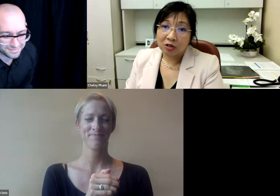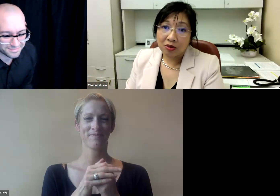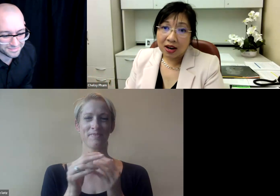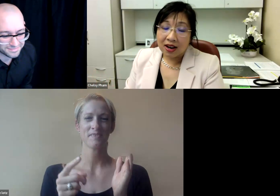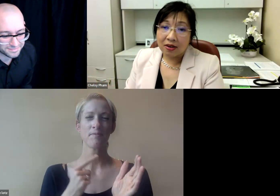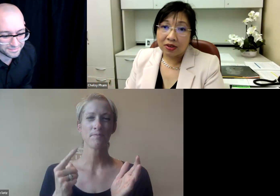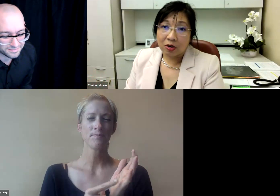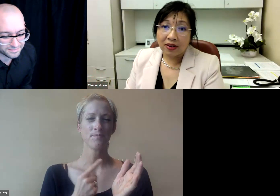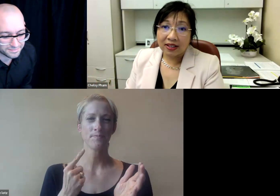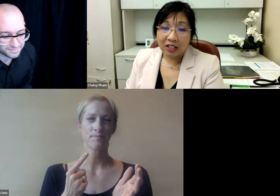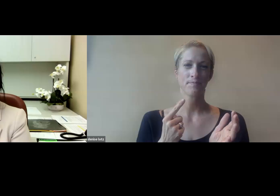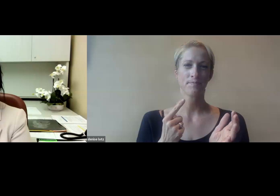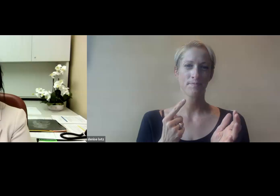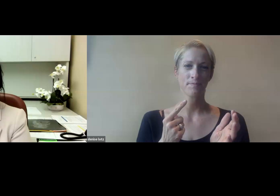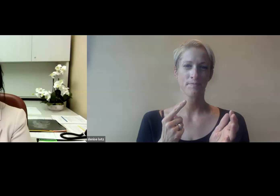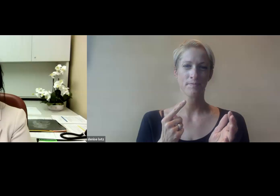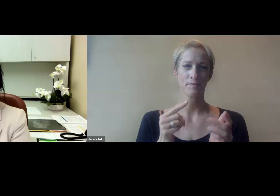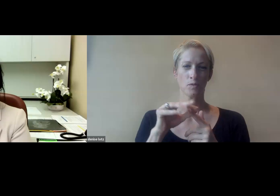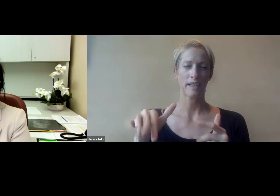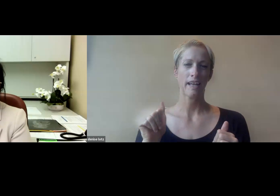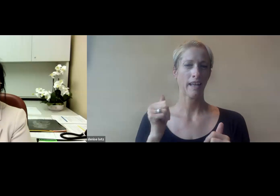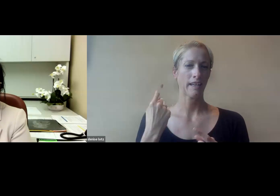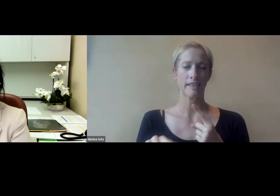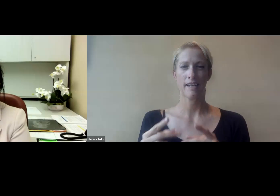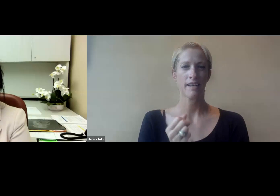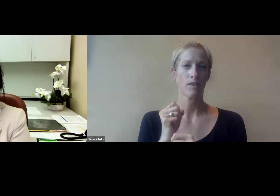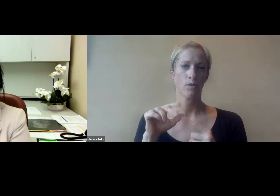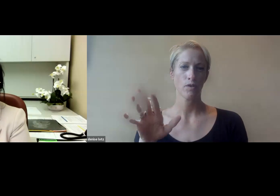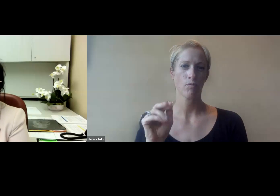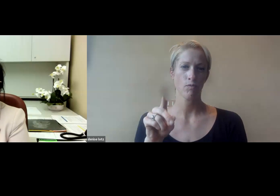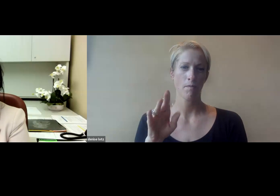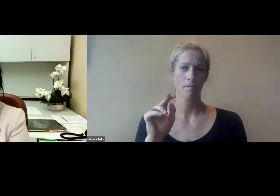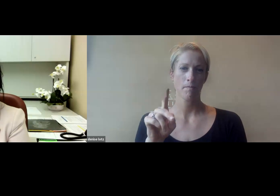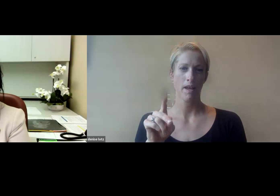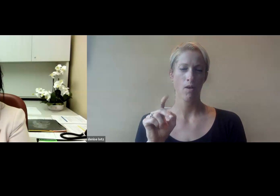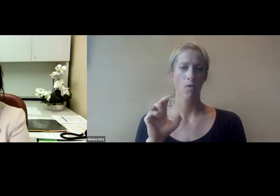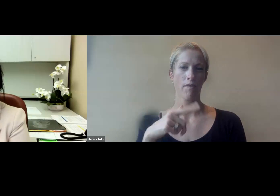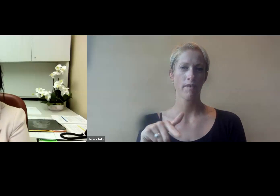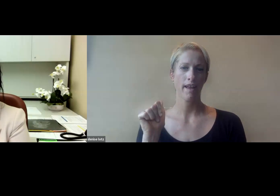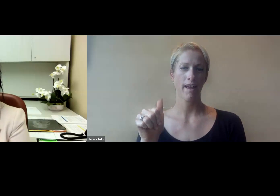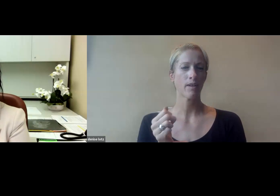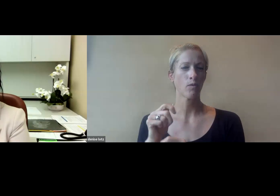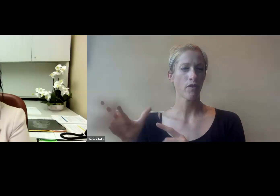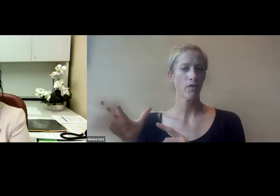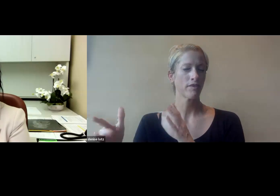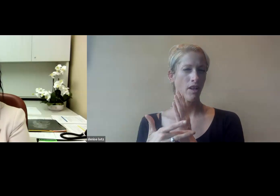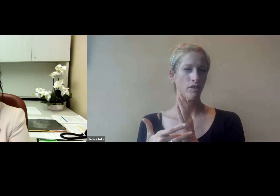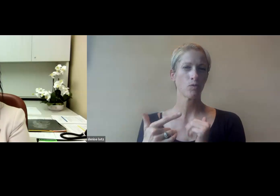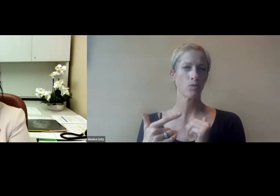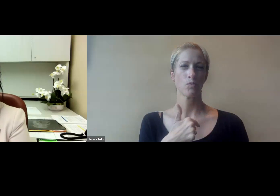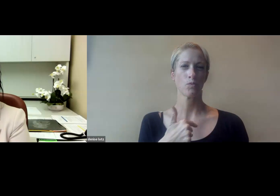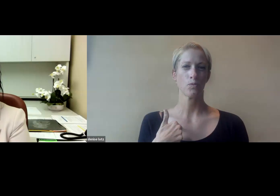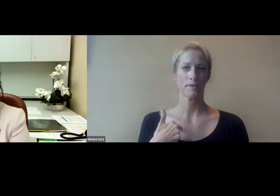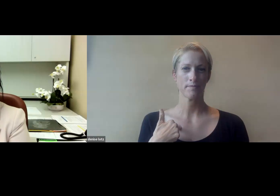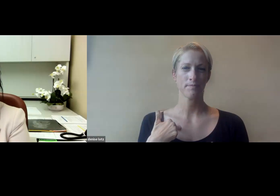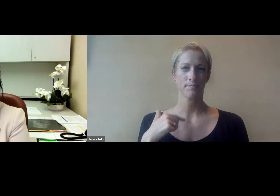get to, where they need to get broadband, or they can get to somewhere, but they don't have the technology, right? And so we've invested